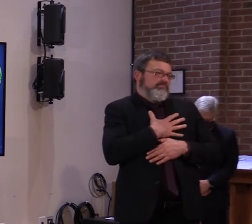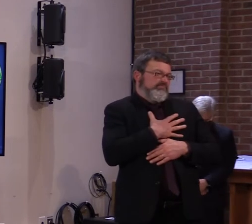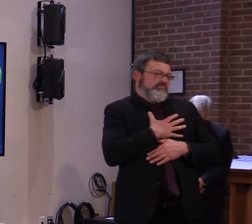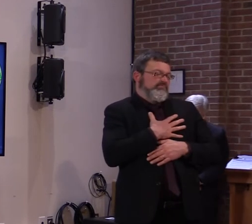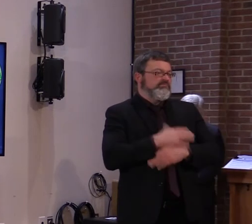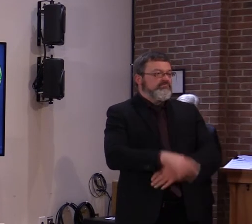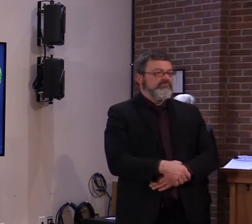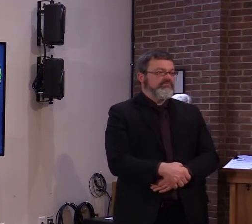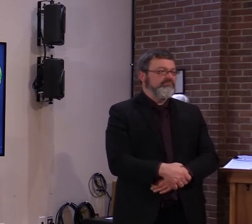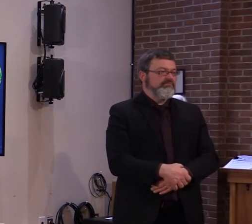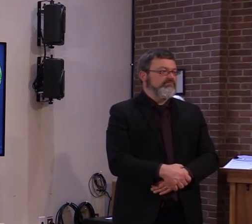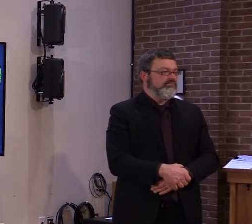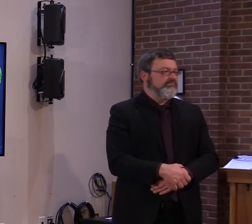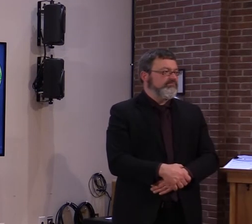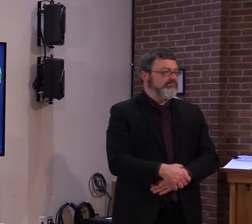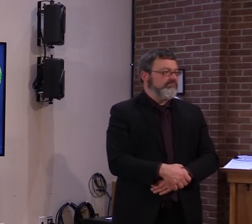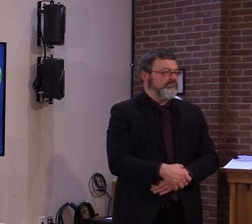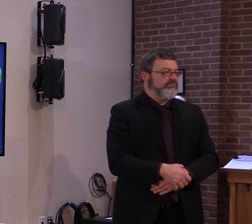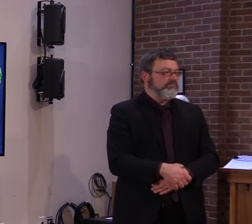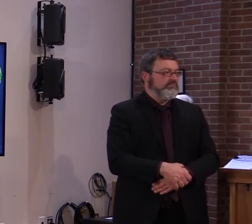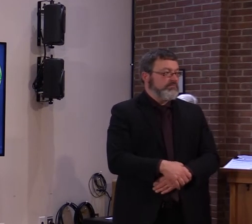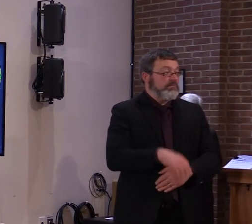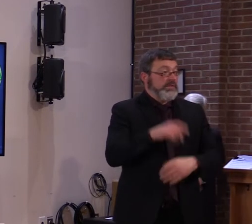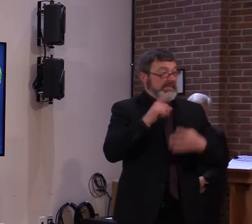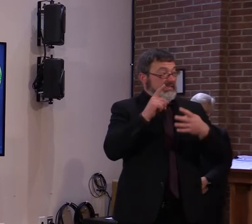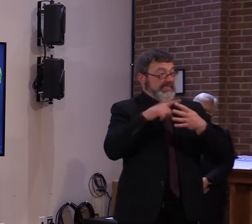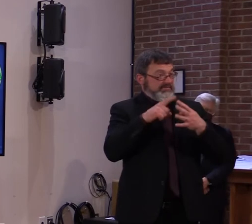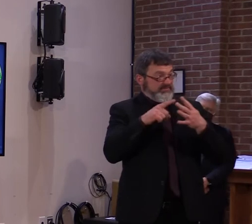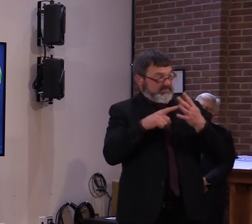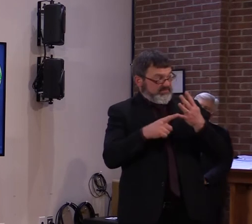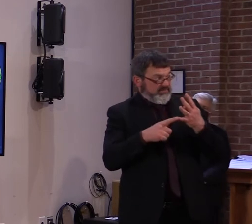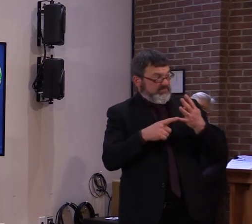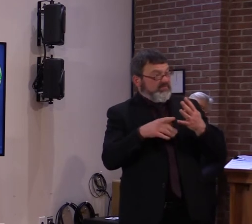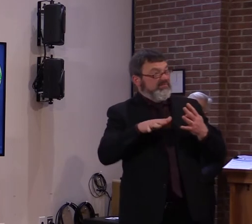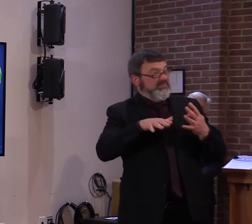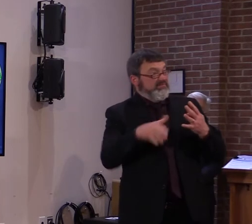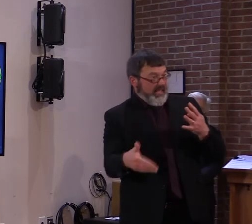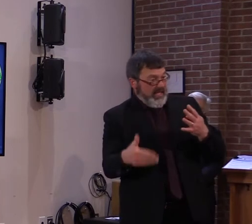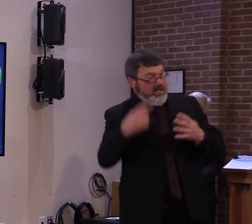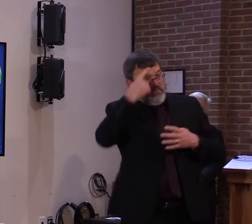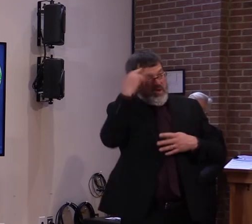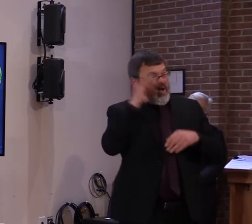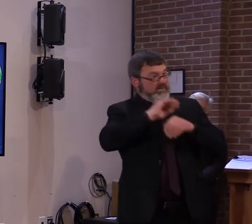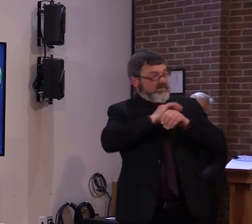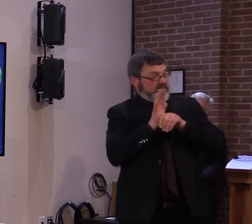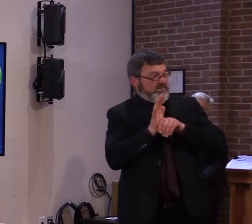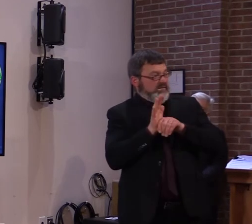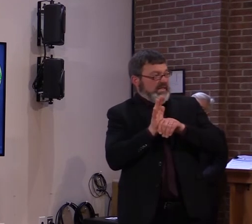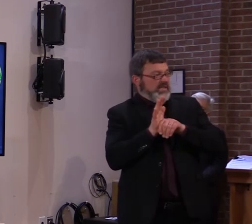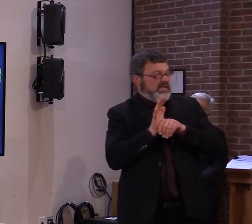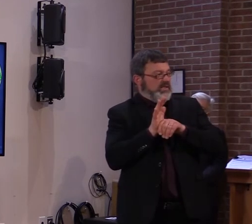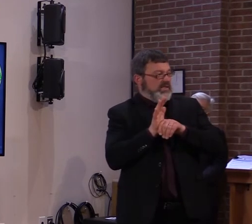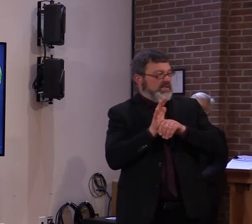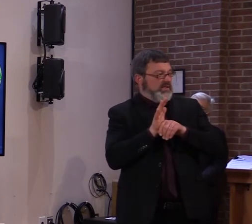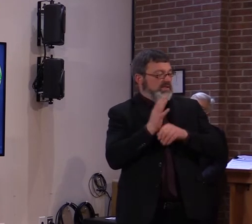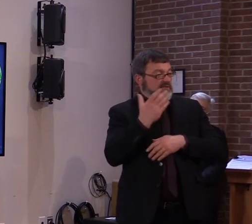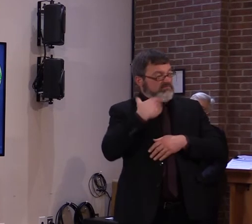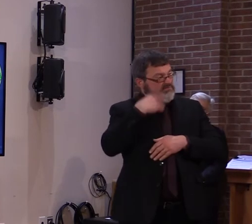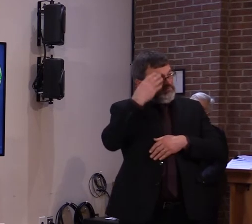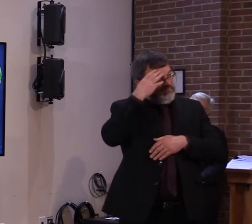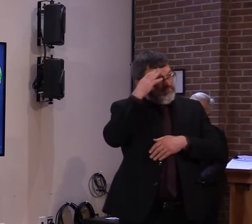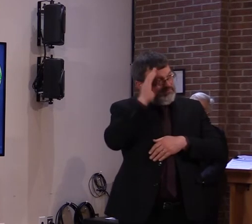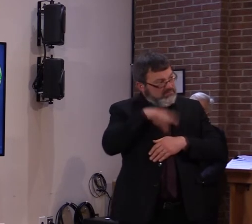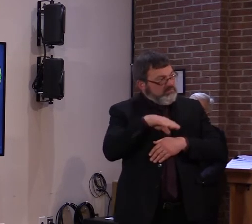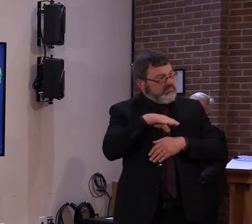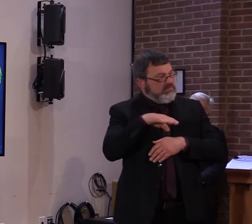Each life we've lost to COVID-19 reminds us that many Vermonters simply can't protect themselves from the virus, so it is